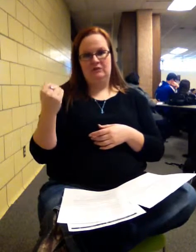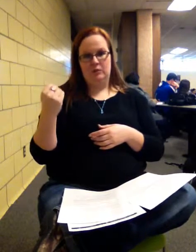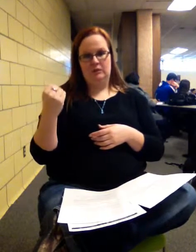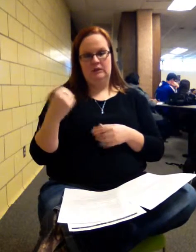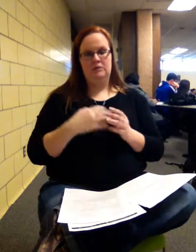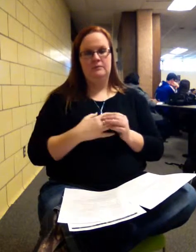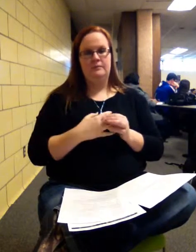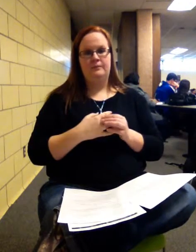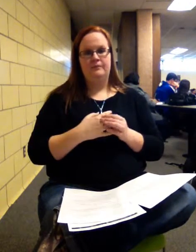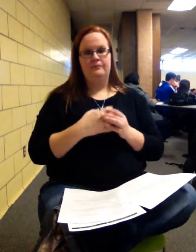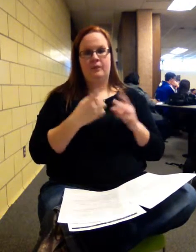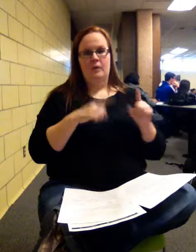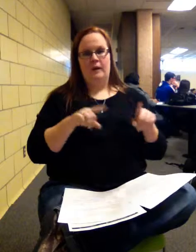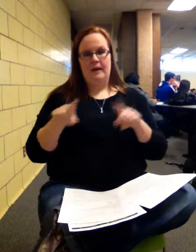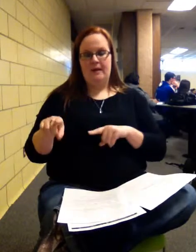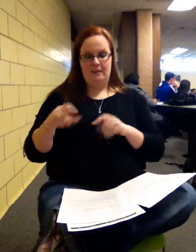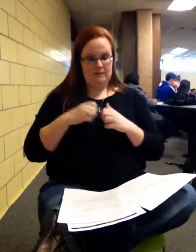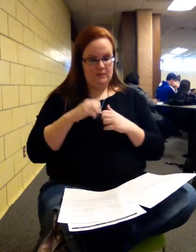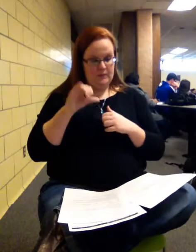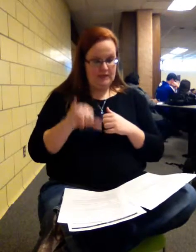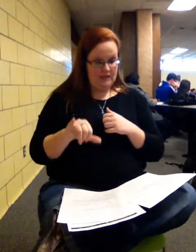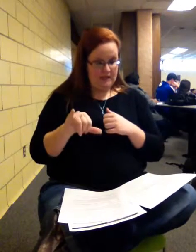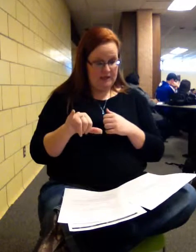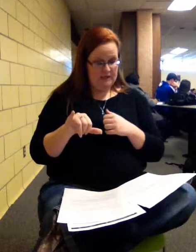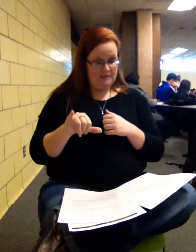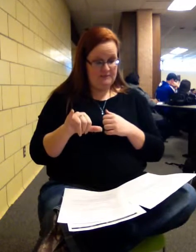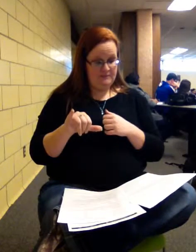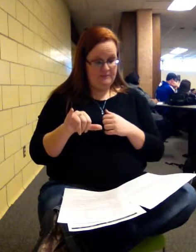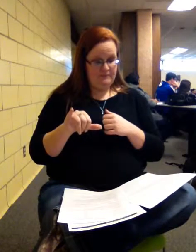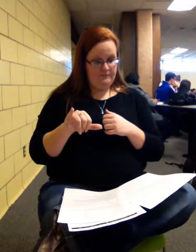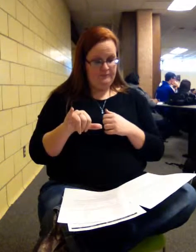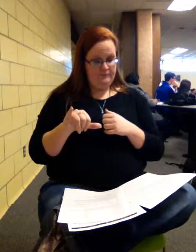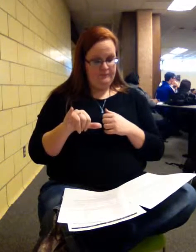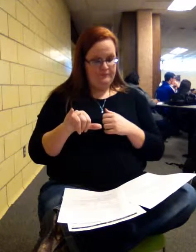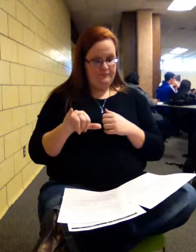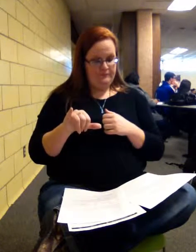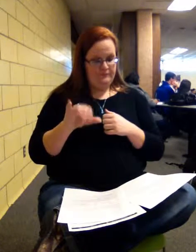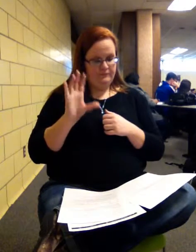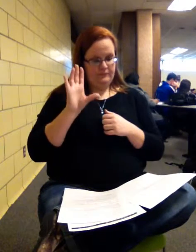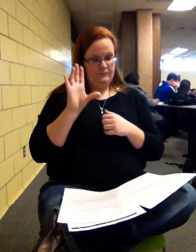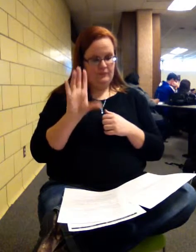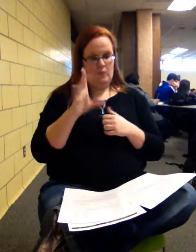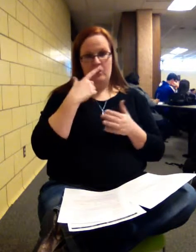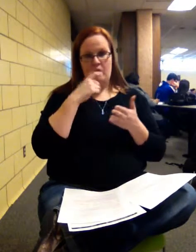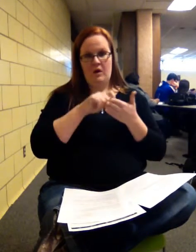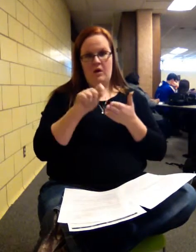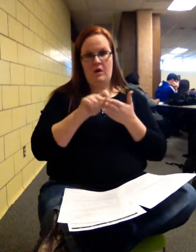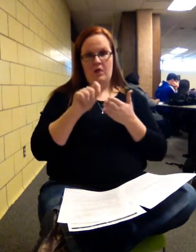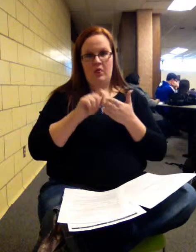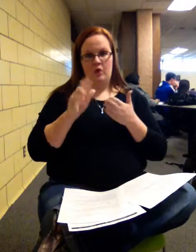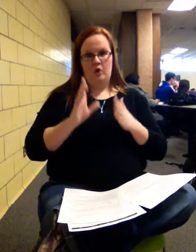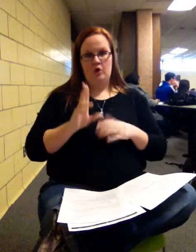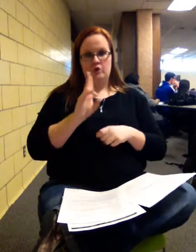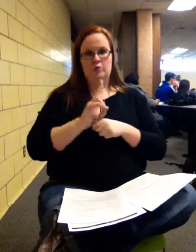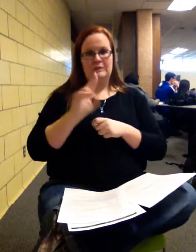what's happening there is that your author uses net income